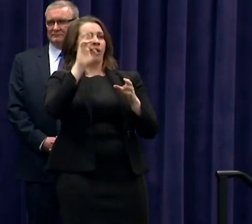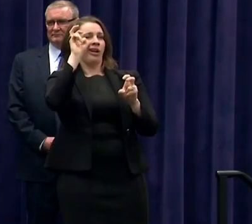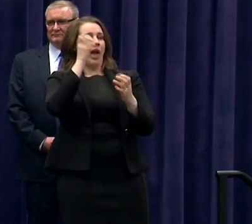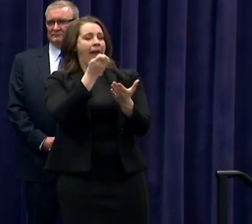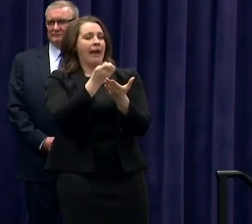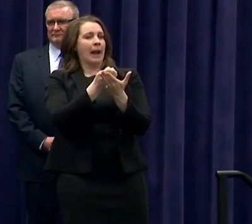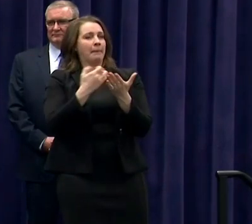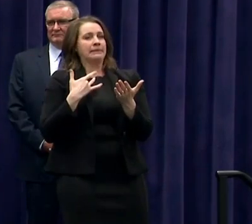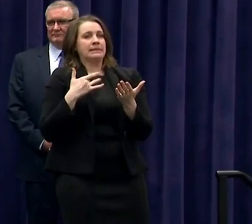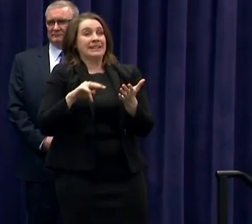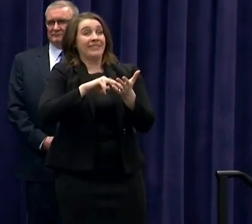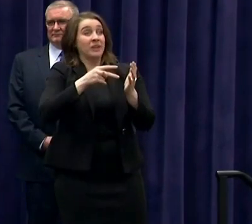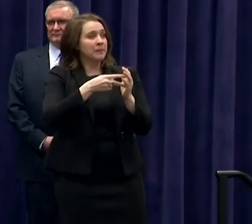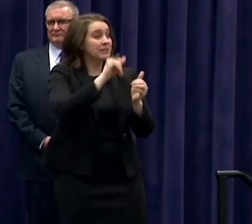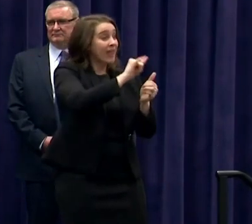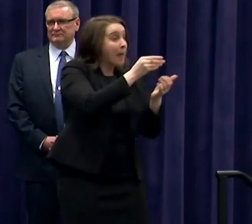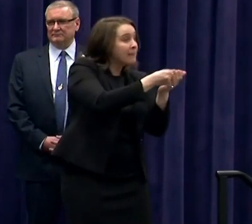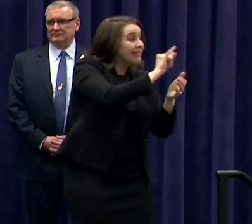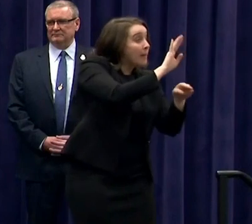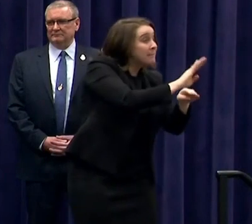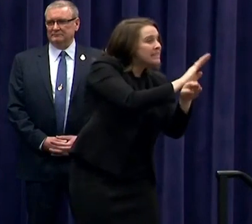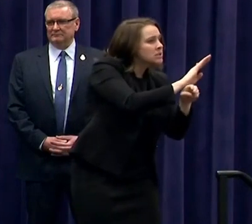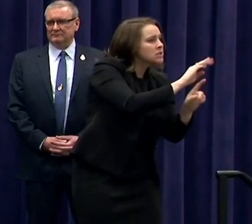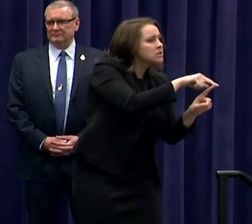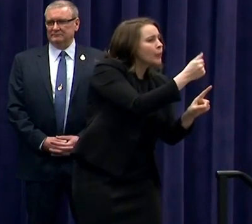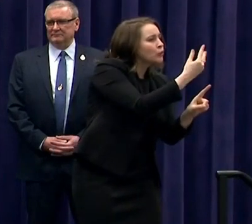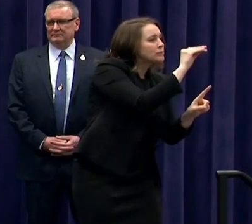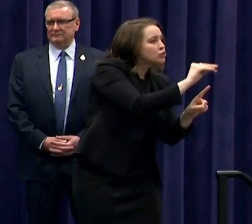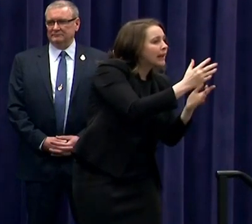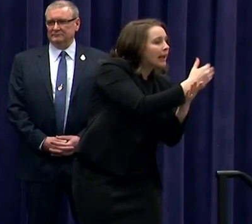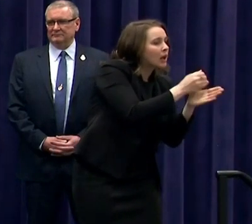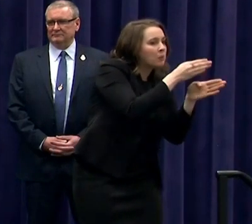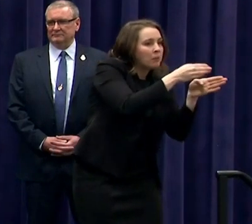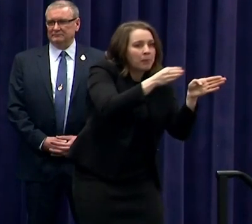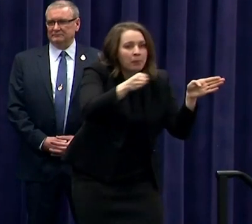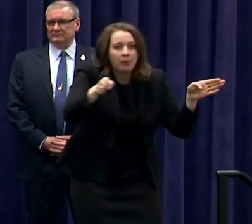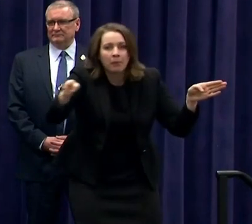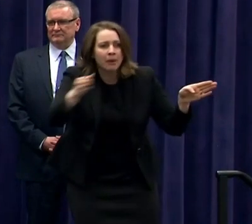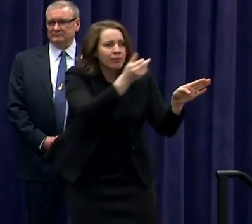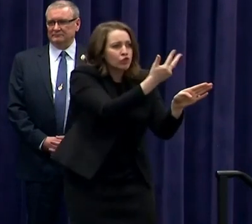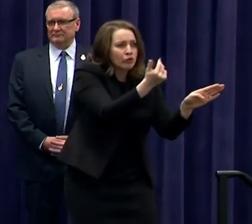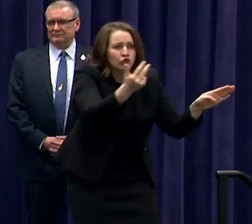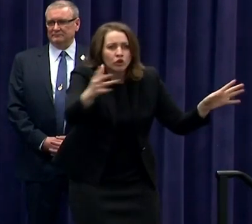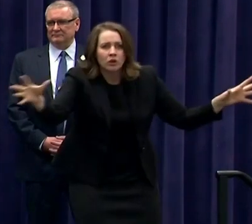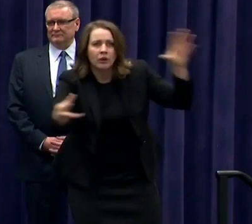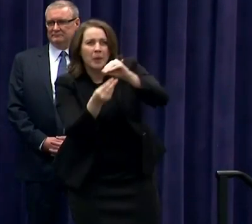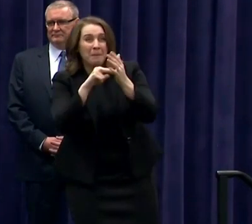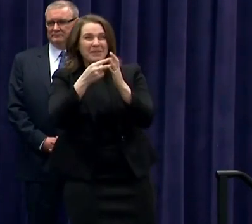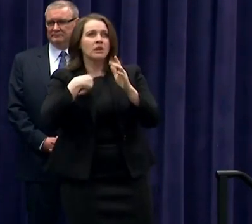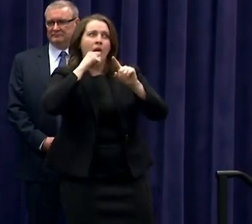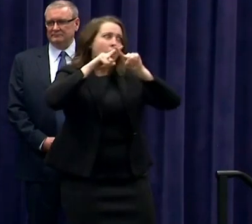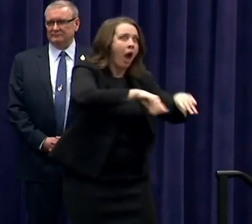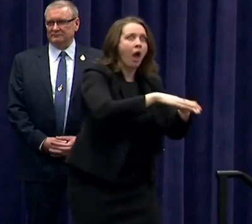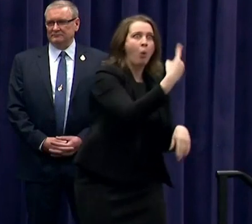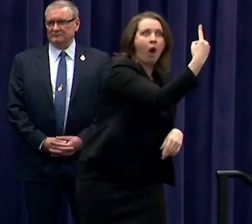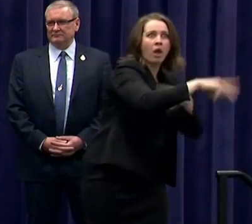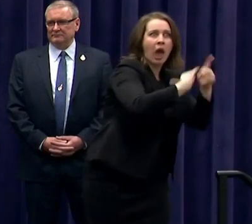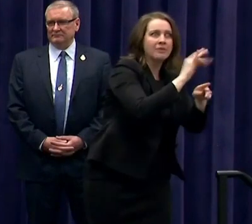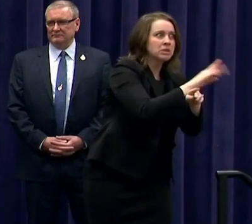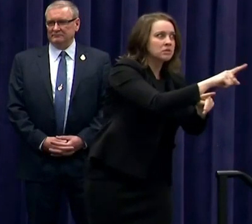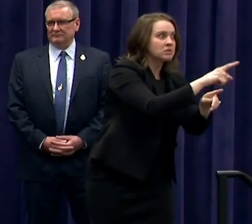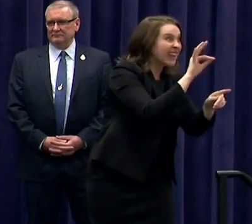revenues streams, none of them in the aggregate add up to more than 25%. You know, I'm not going to sit here and say there's not going to be some